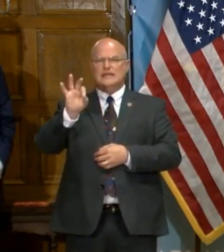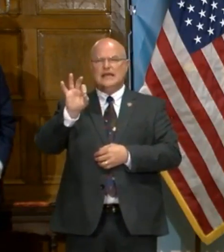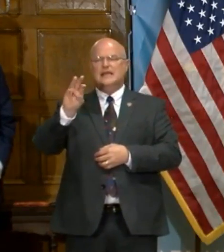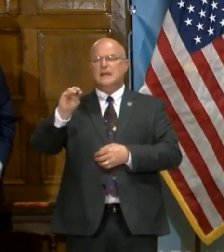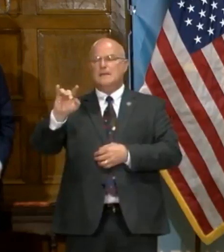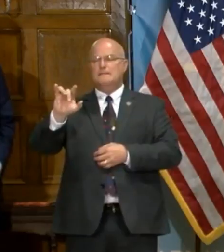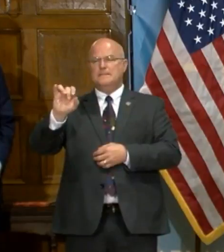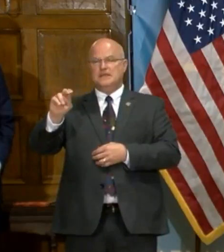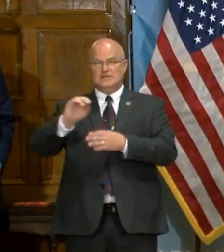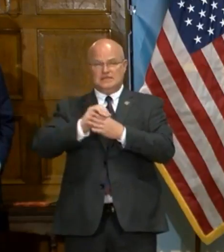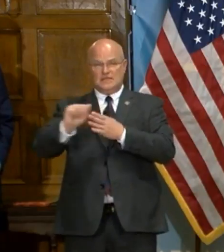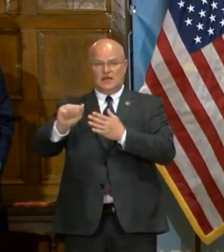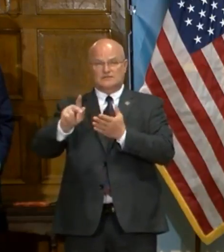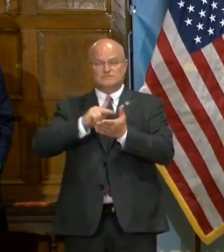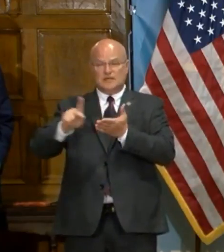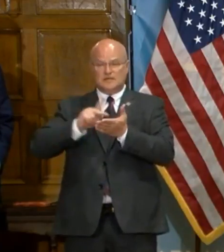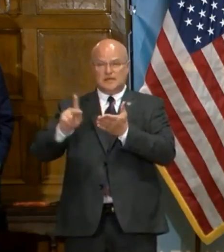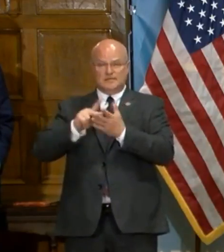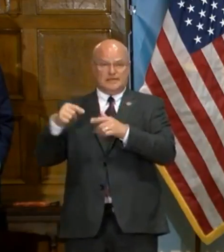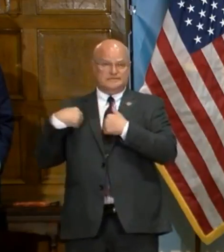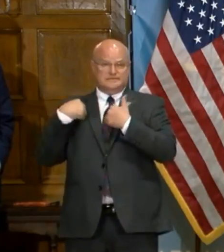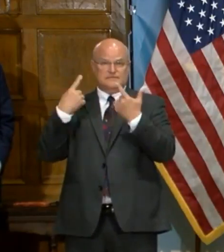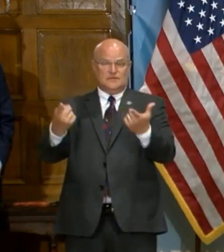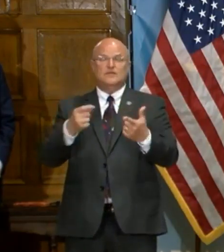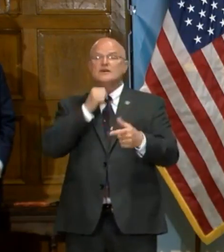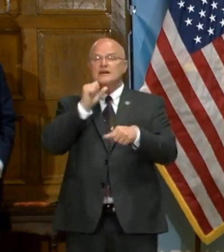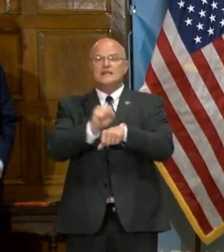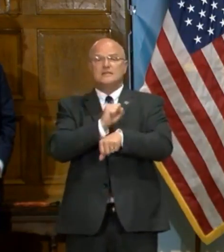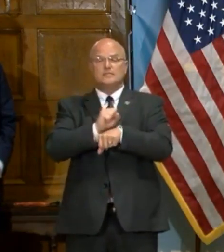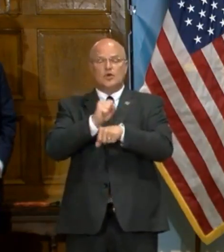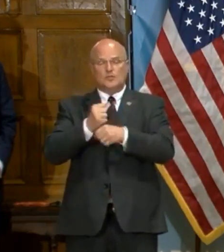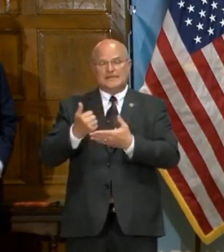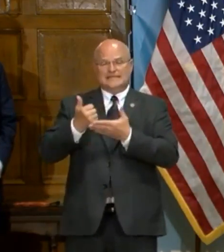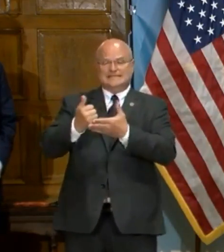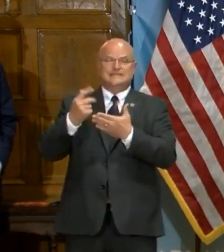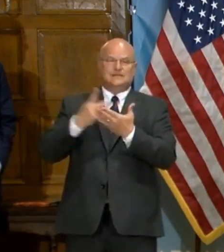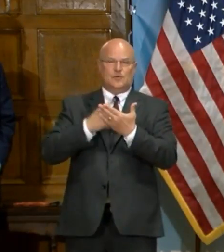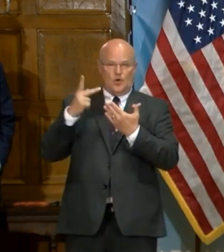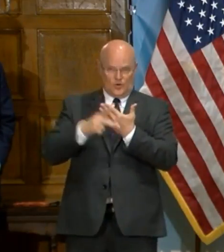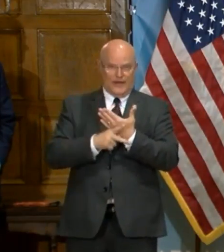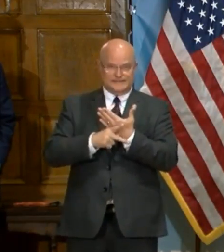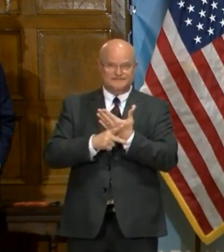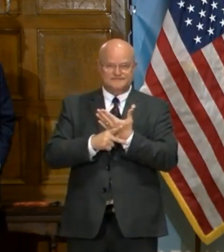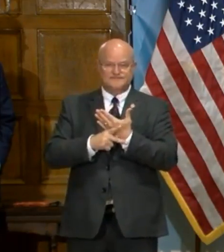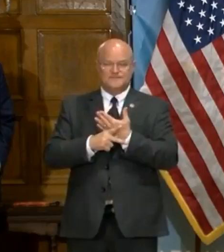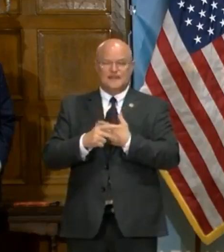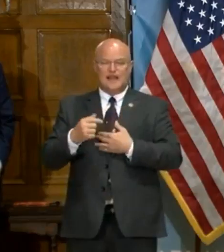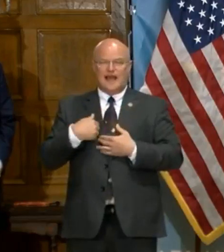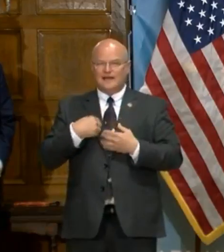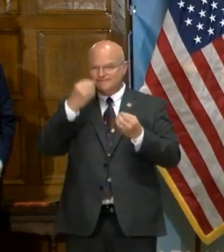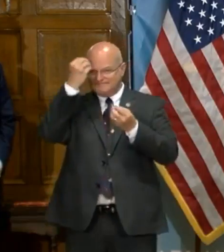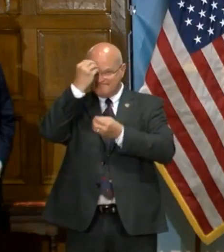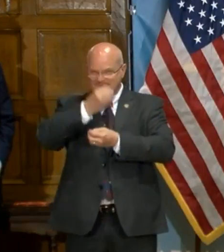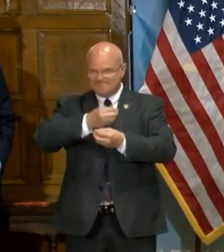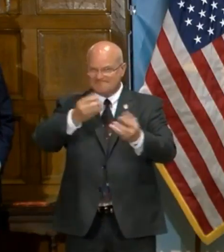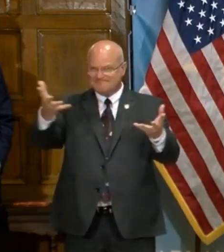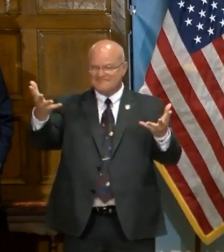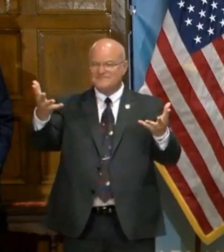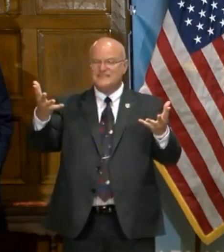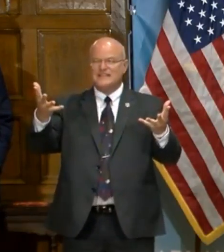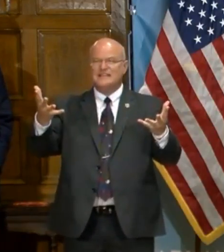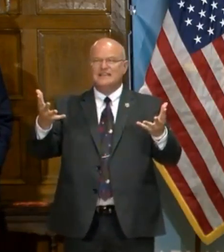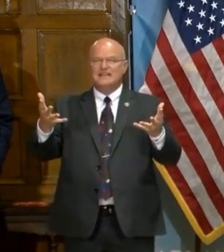million has been paid to date through our unemployment assistance programs. So I wanted to share that information with you